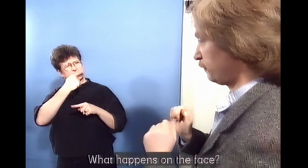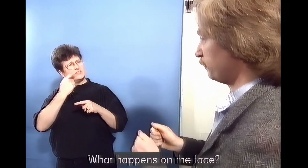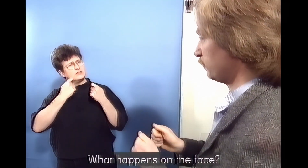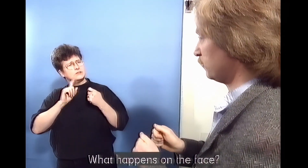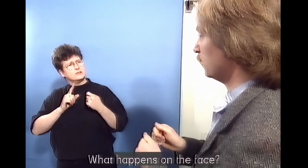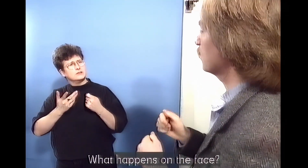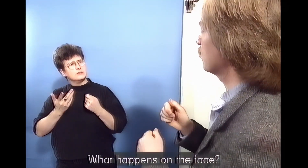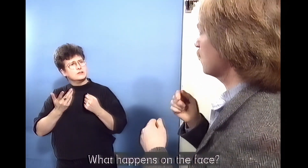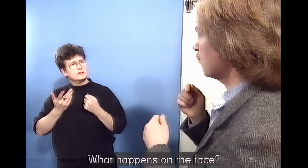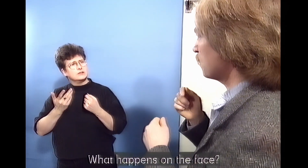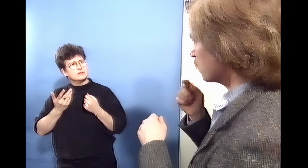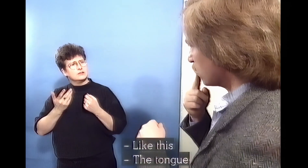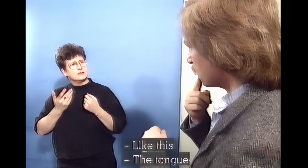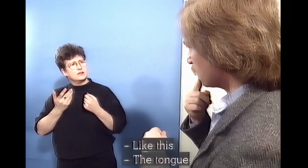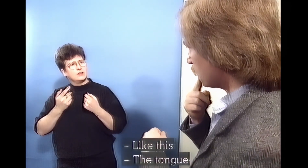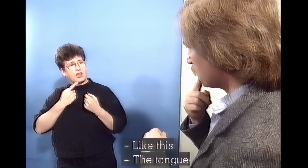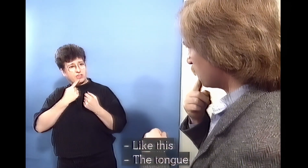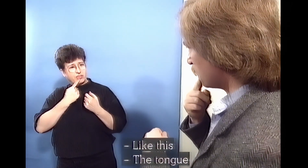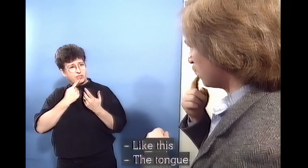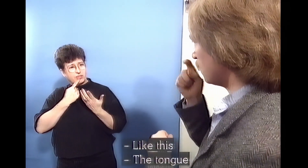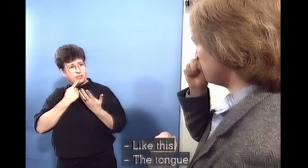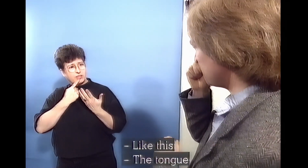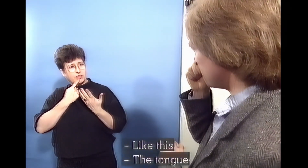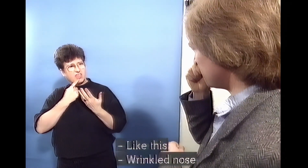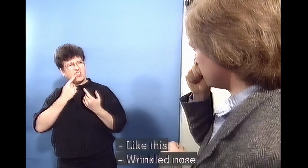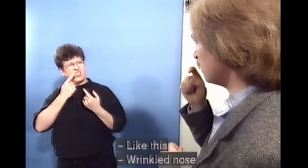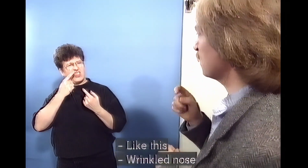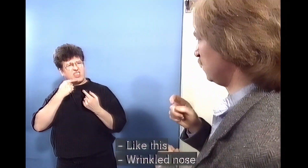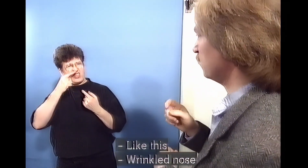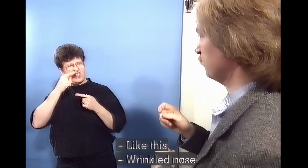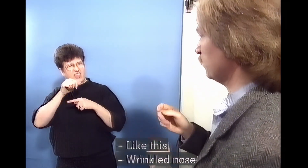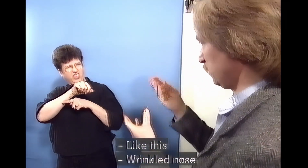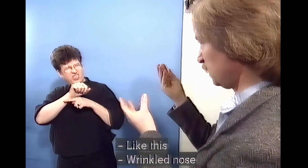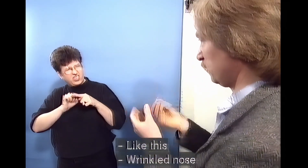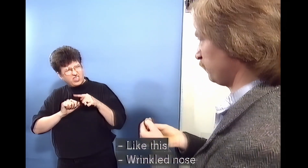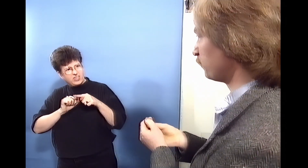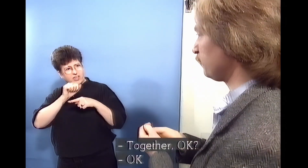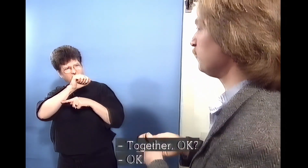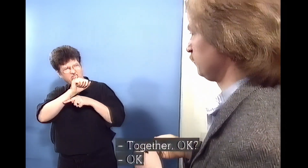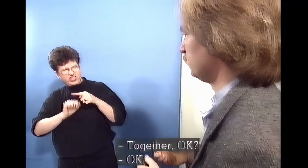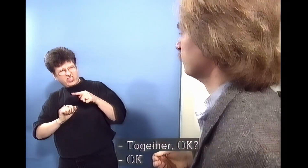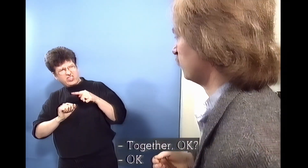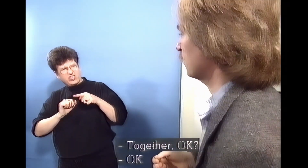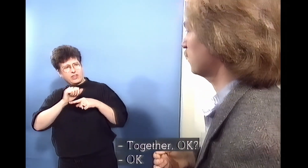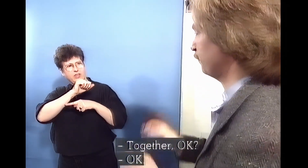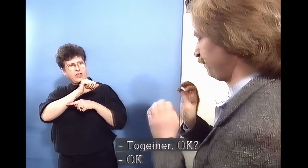What happens on the face? Like this, The tongue like and a this, wrinkled nose. together.